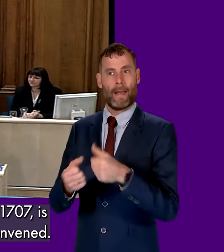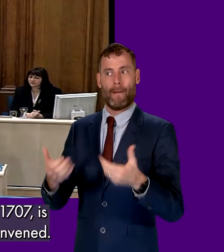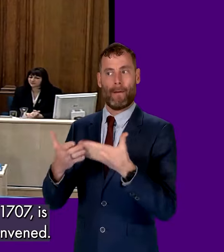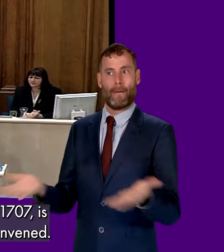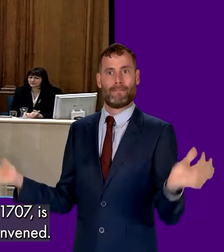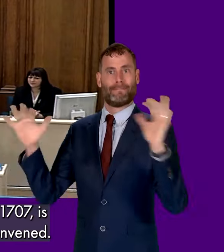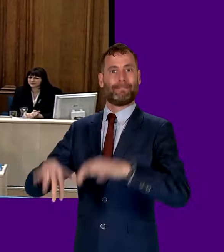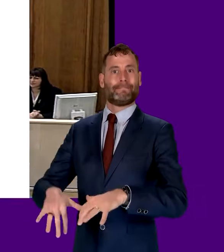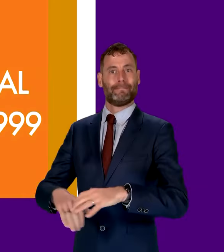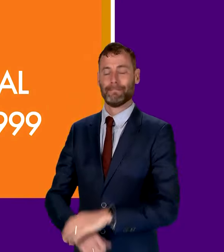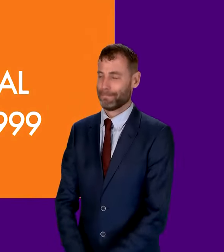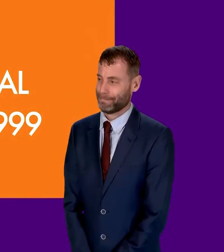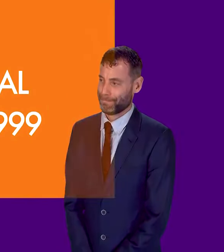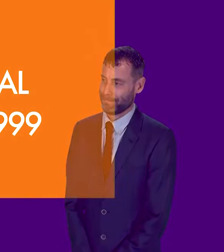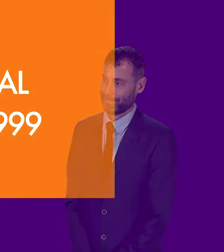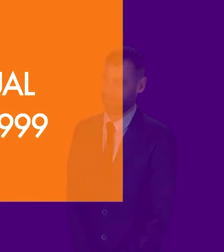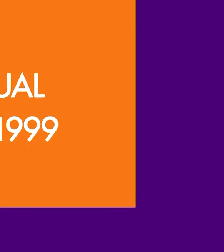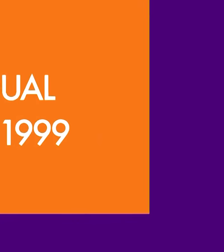hereby reconvened.